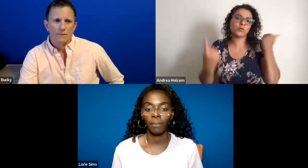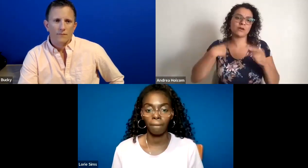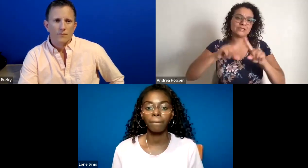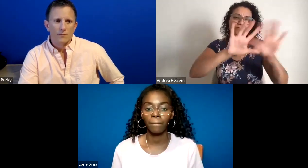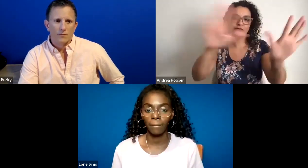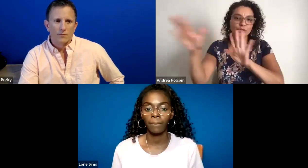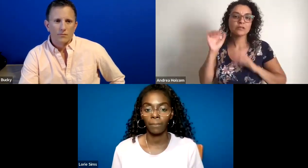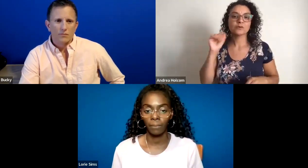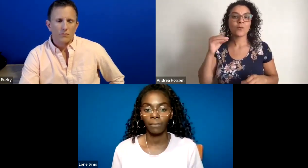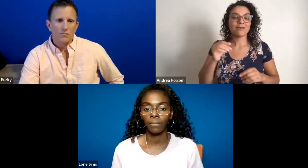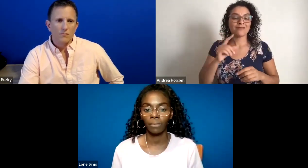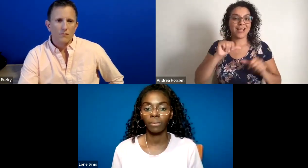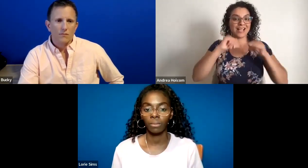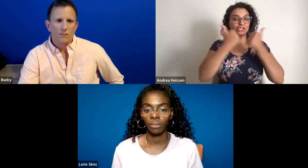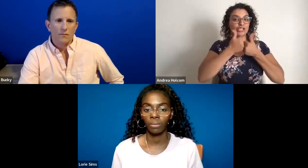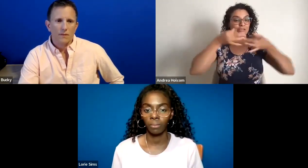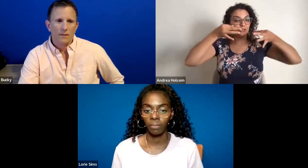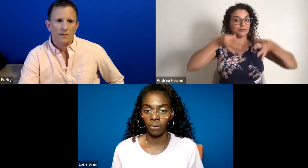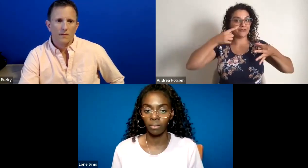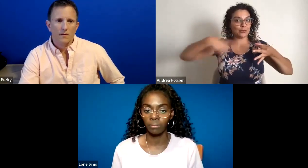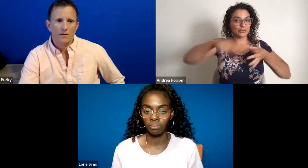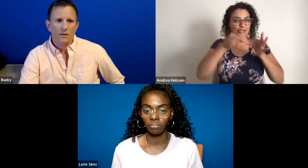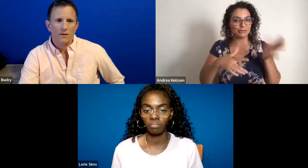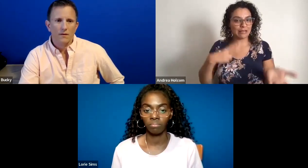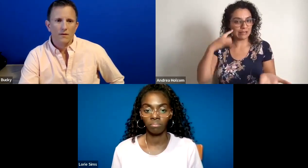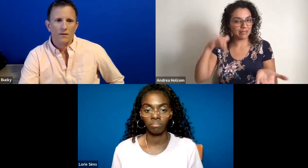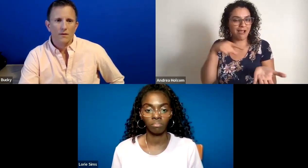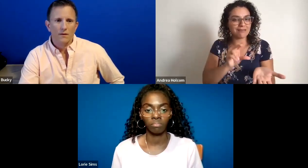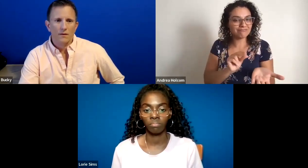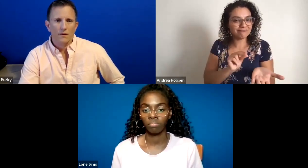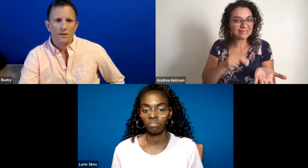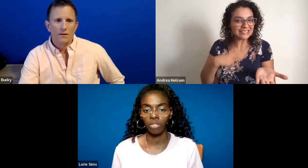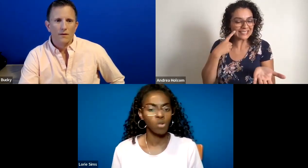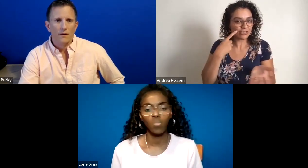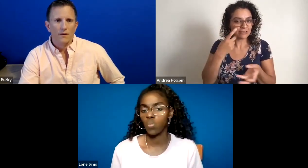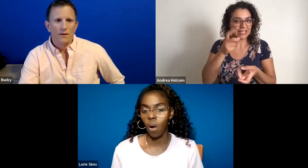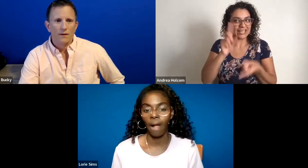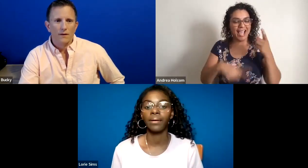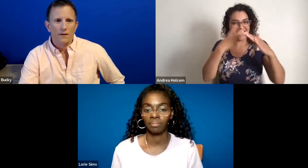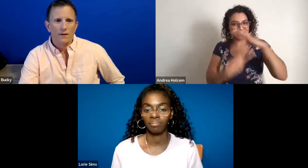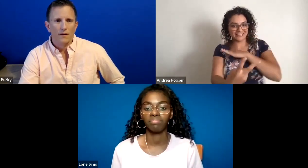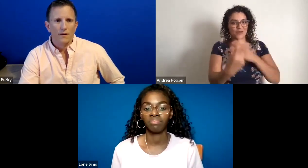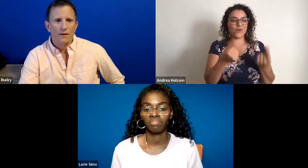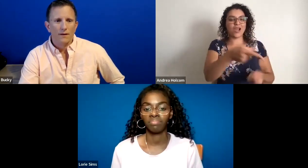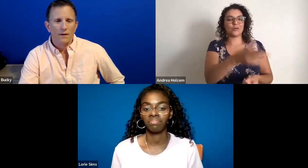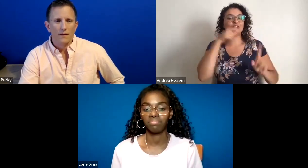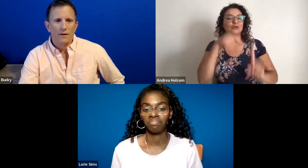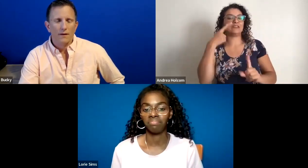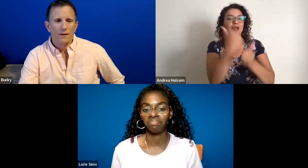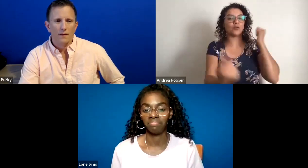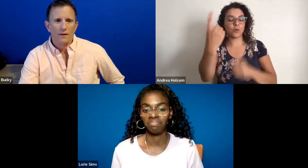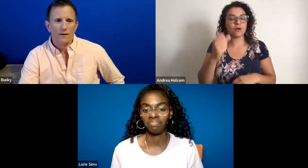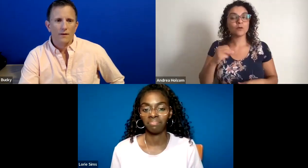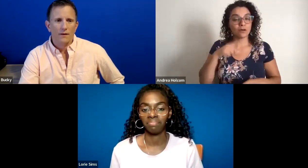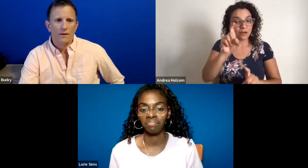see the world through. And so it's not a one size fits all. And so are we able to judge what would be triggering